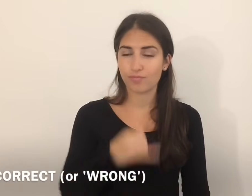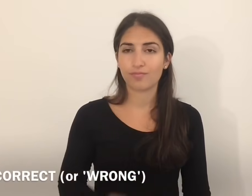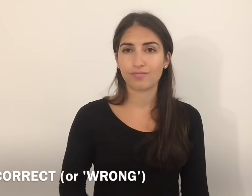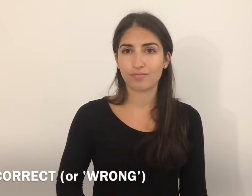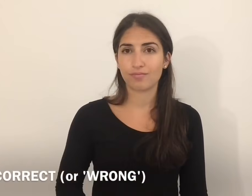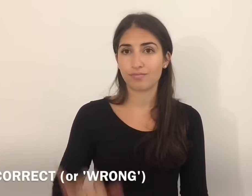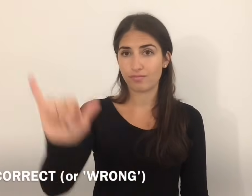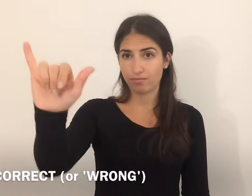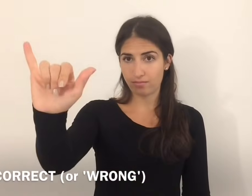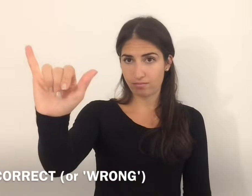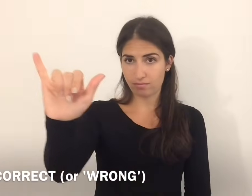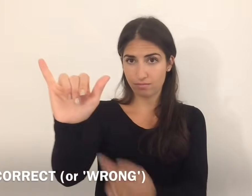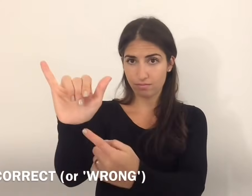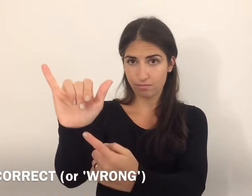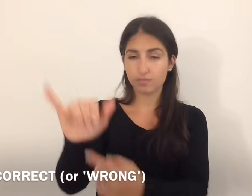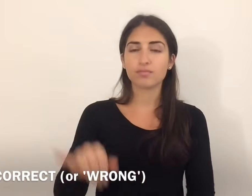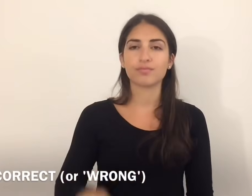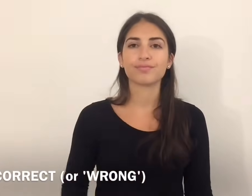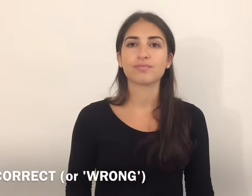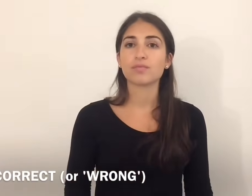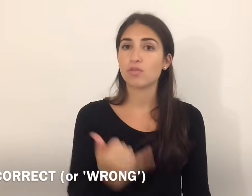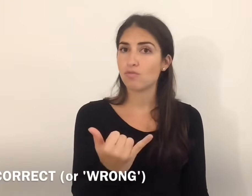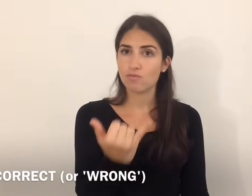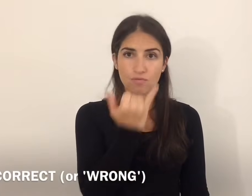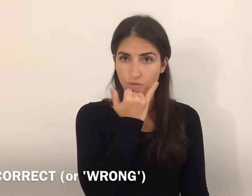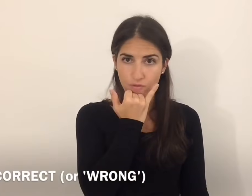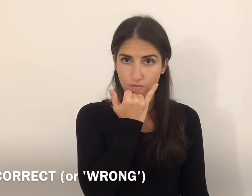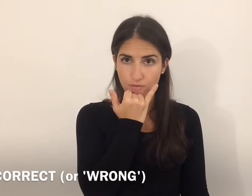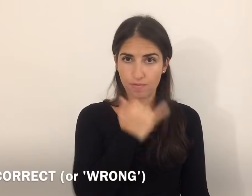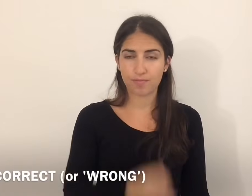Incorrect or wrong. It's a Y hand shape. Wrong.